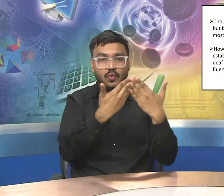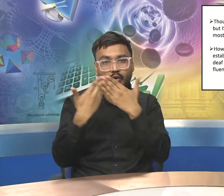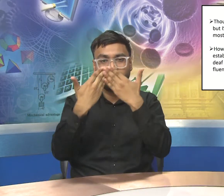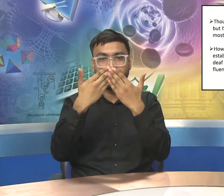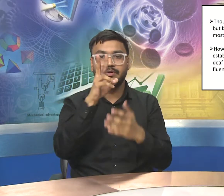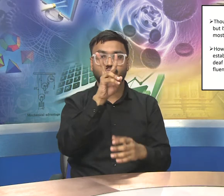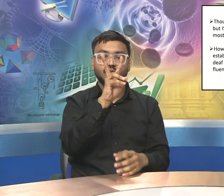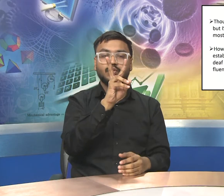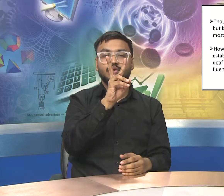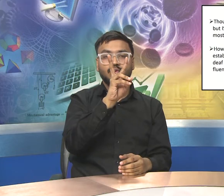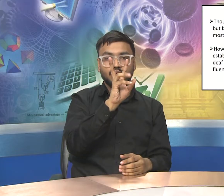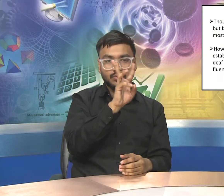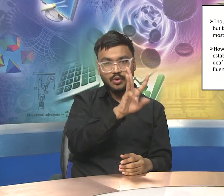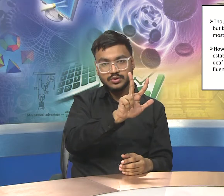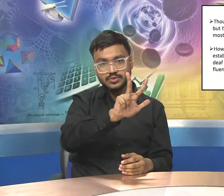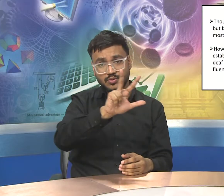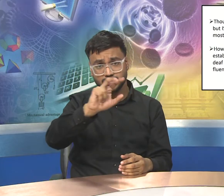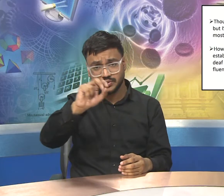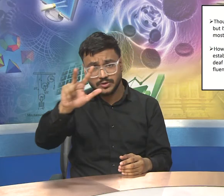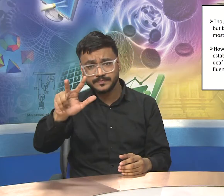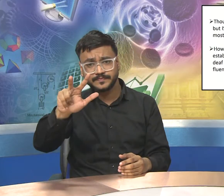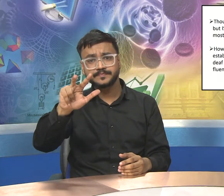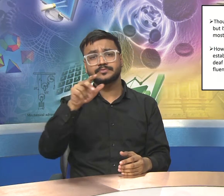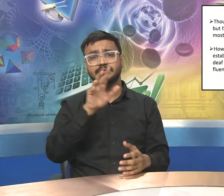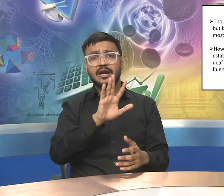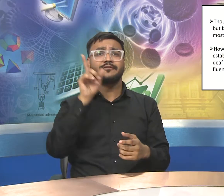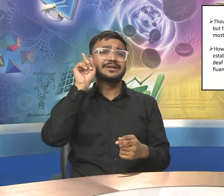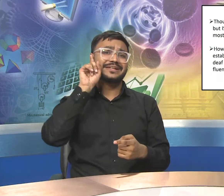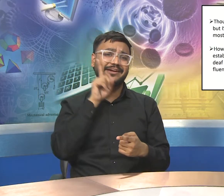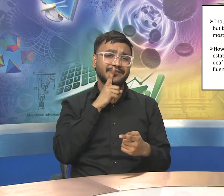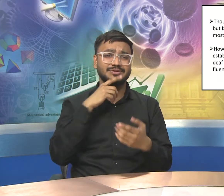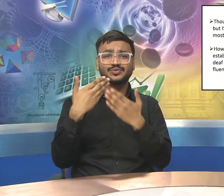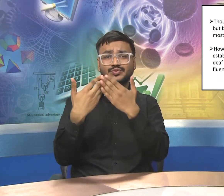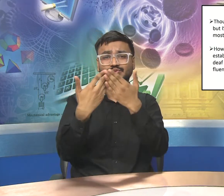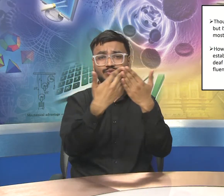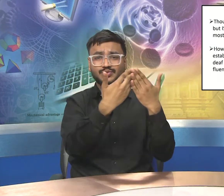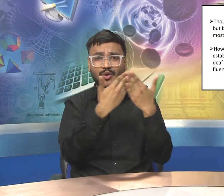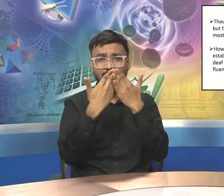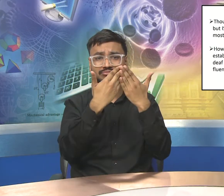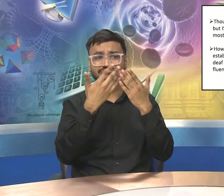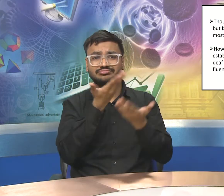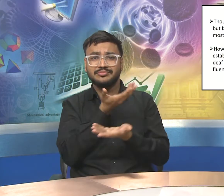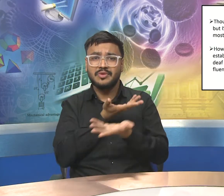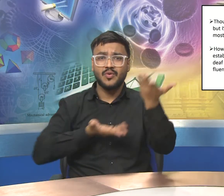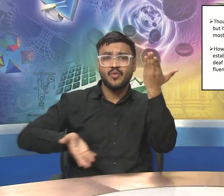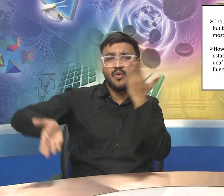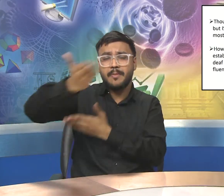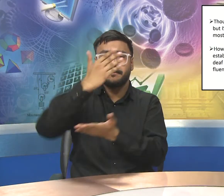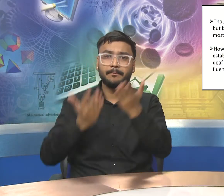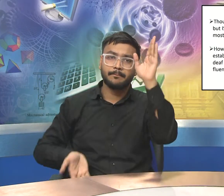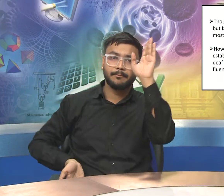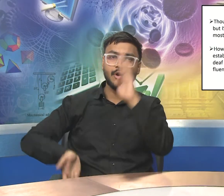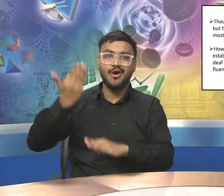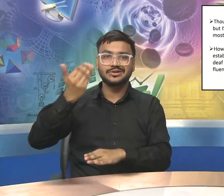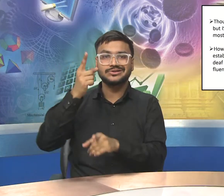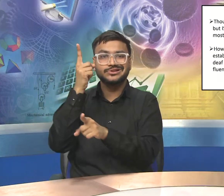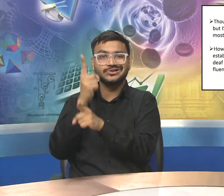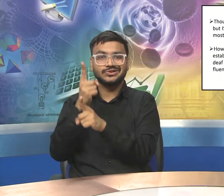Though India now has around 800 schools for deaf, but ISL is